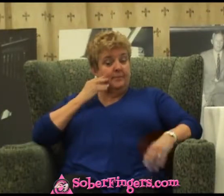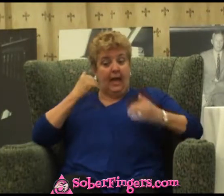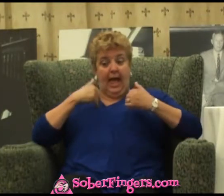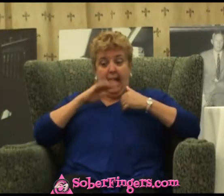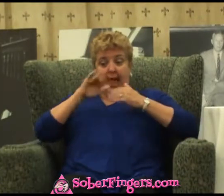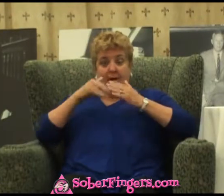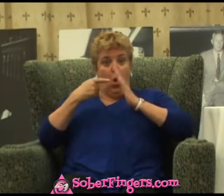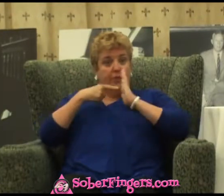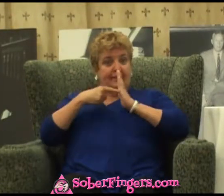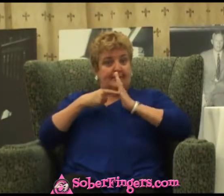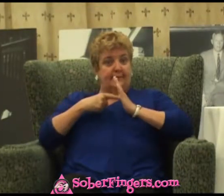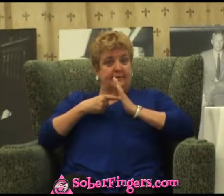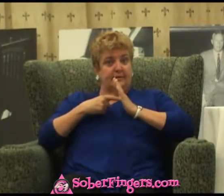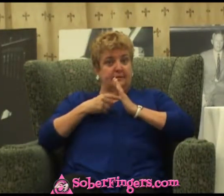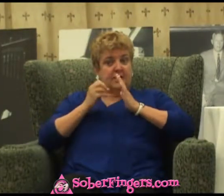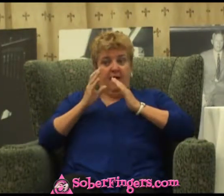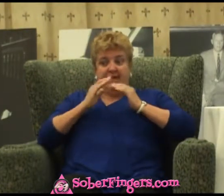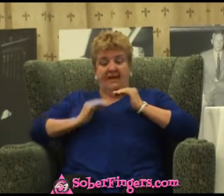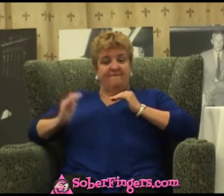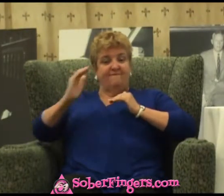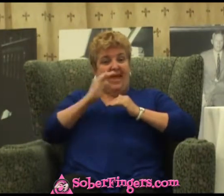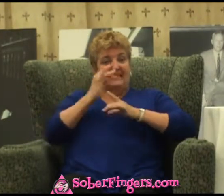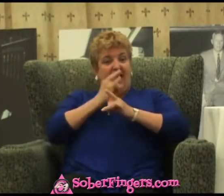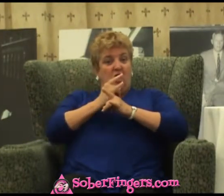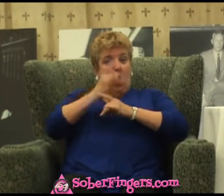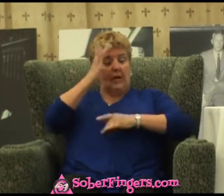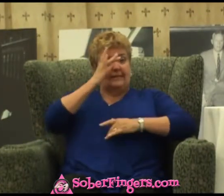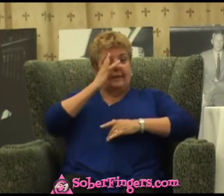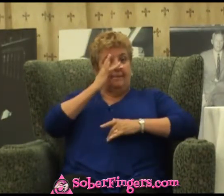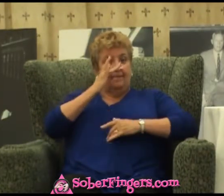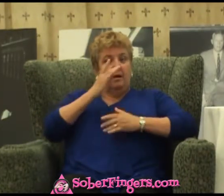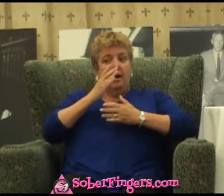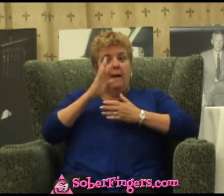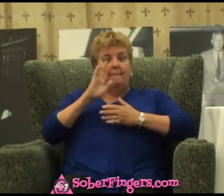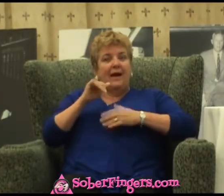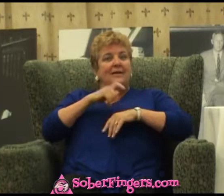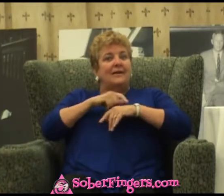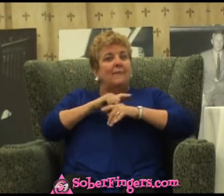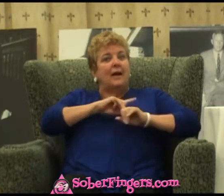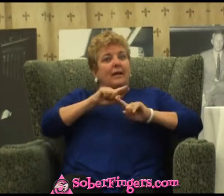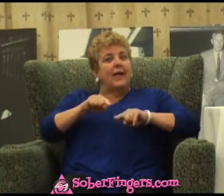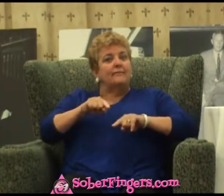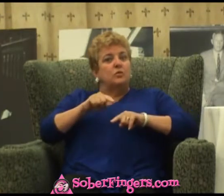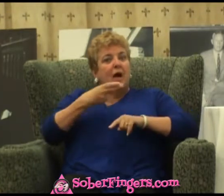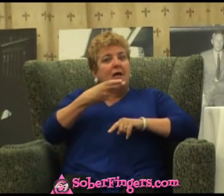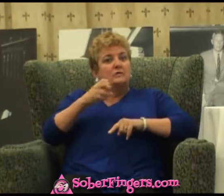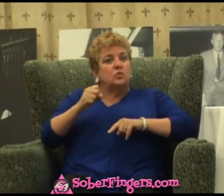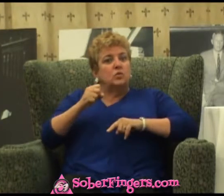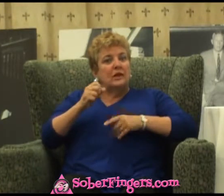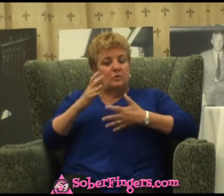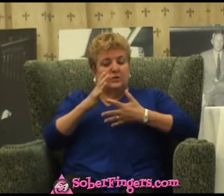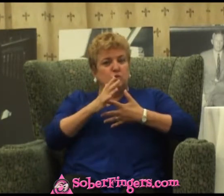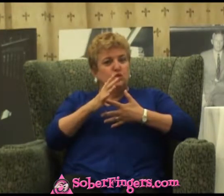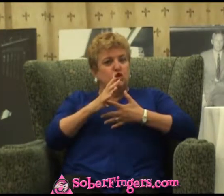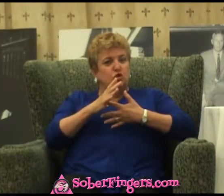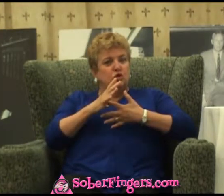symptoms of advanced alcoholism by the time I was a junior here at high school. They didn't want to hear that, you